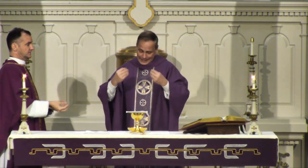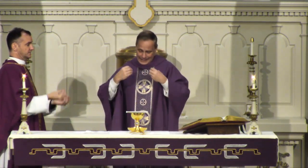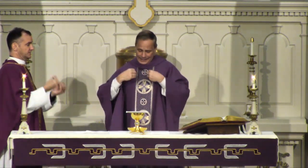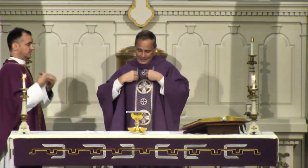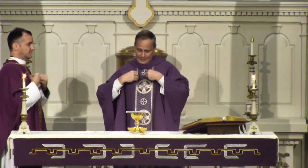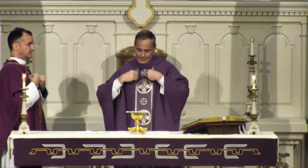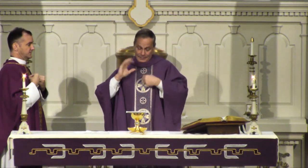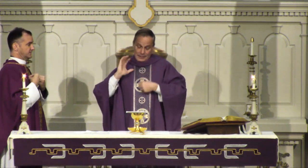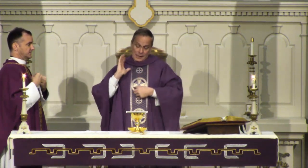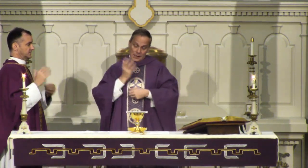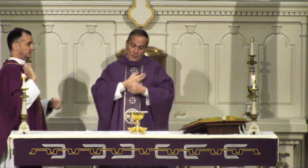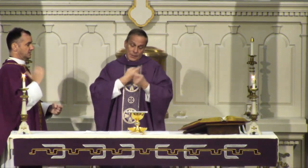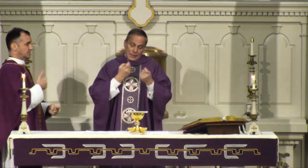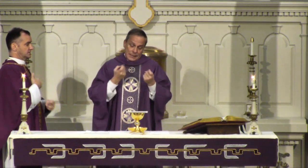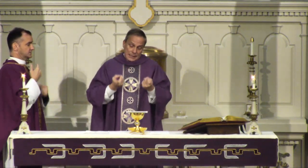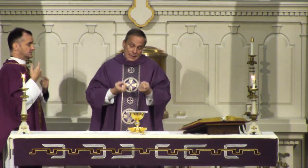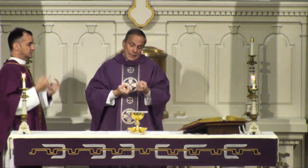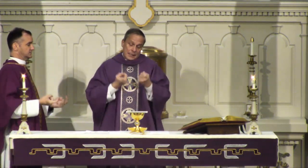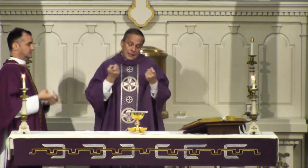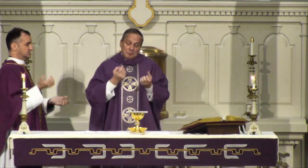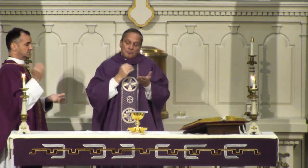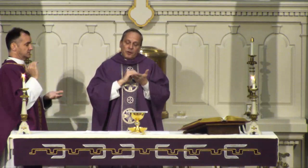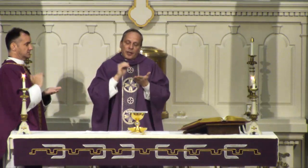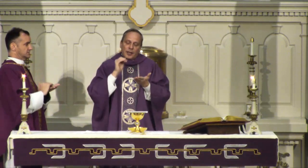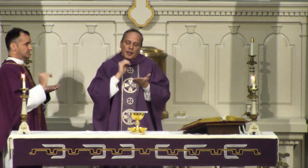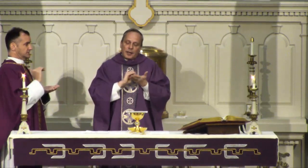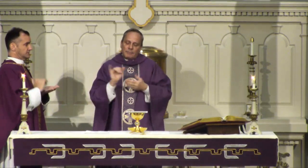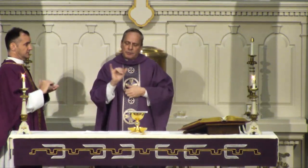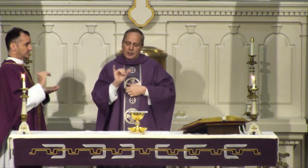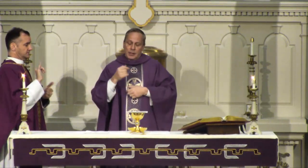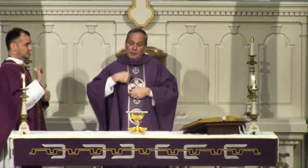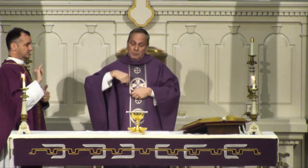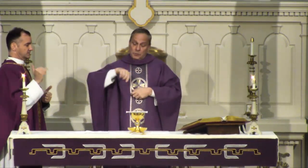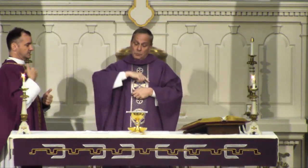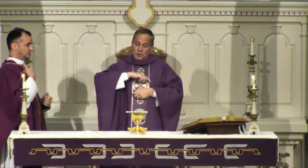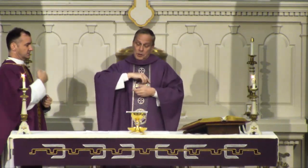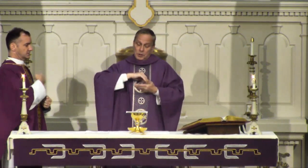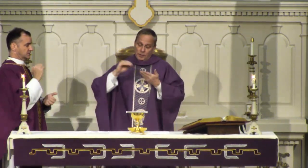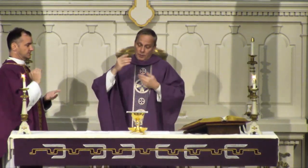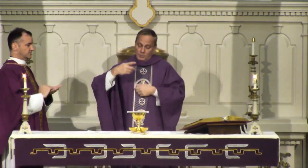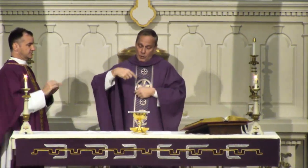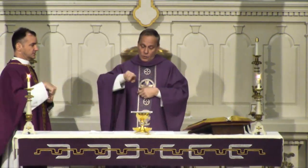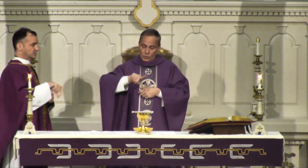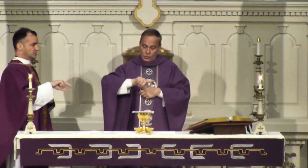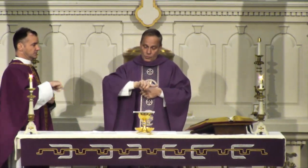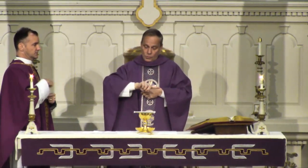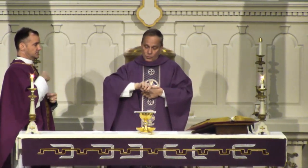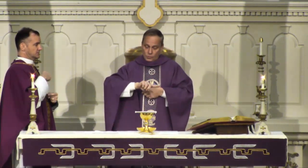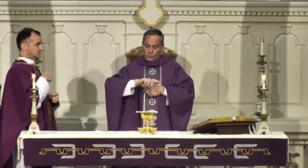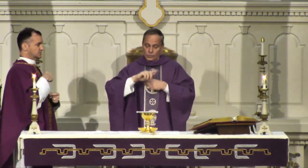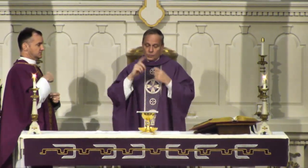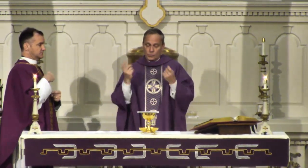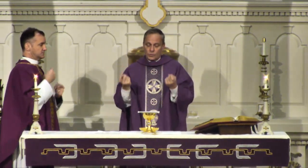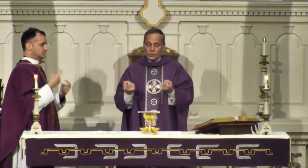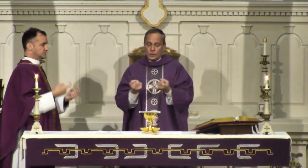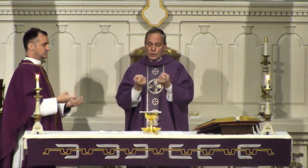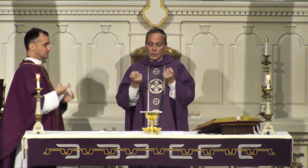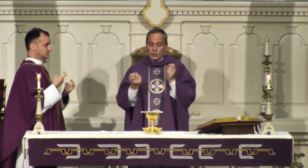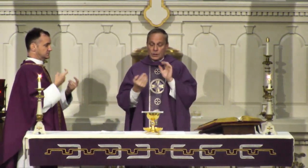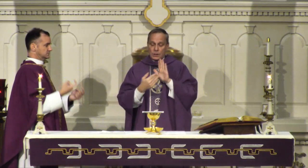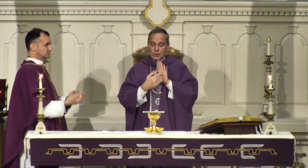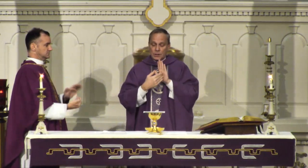we forgive those who trespass against us. And lead us not into temptation, but deliver us from